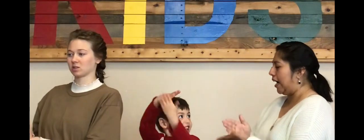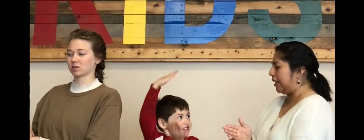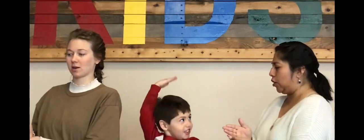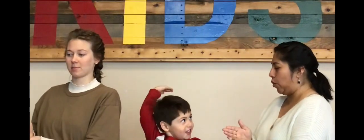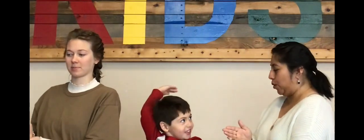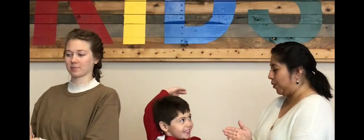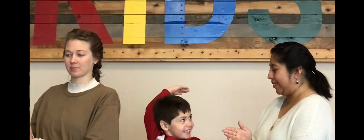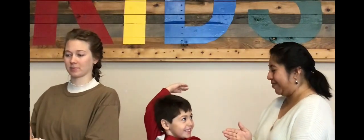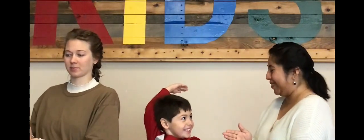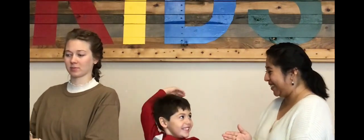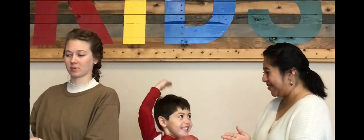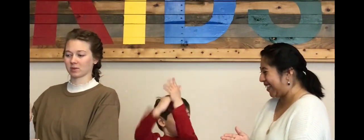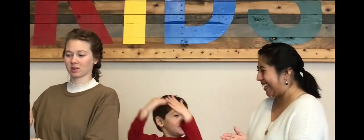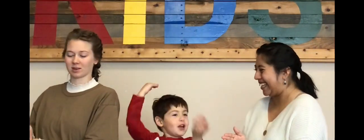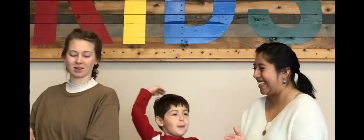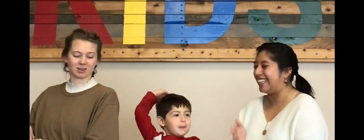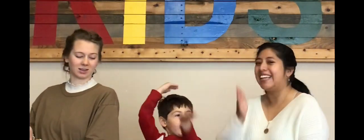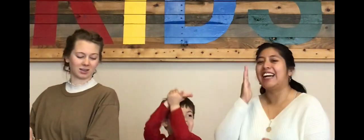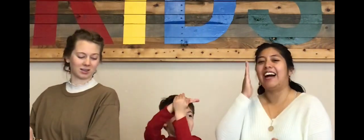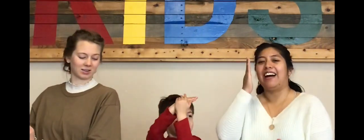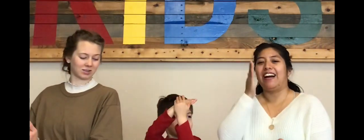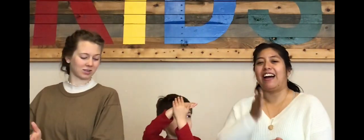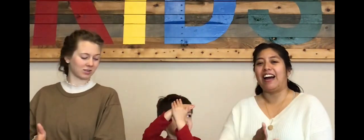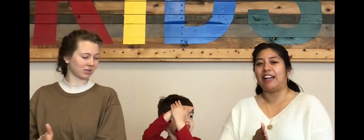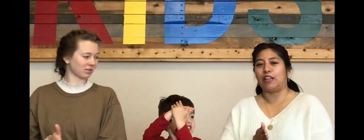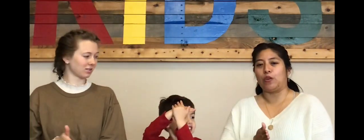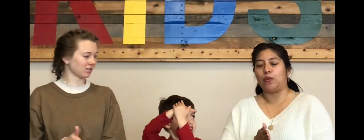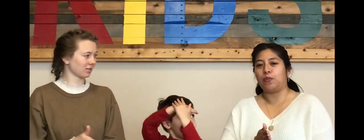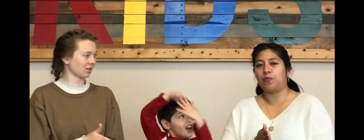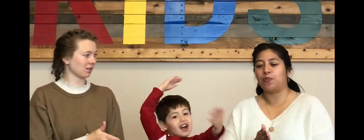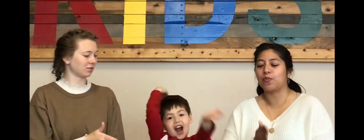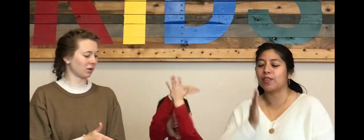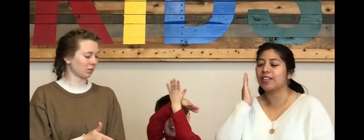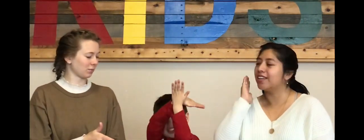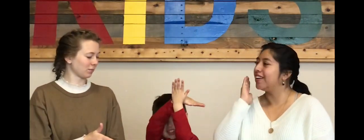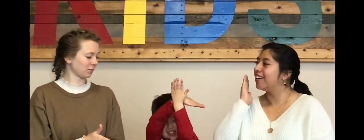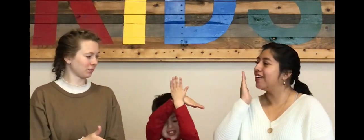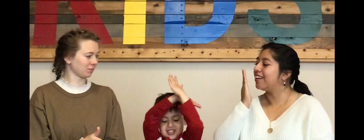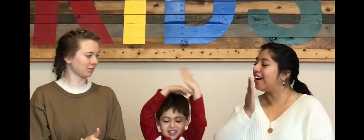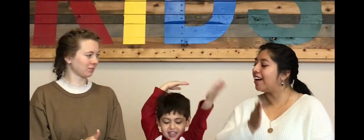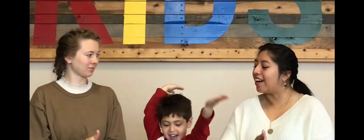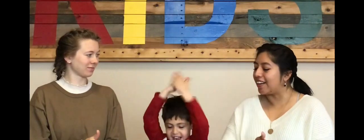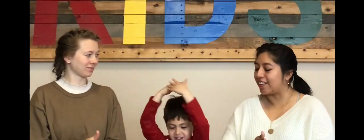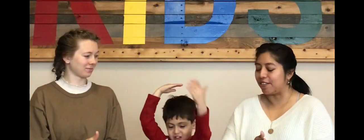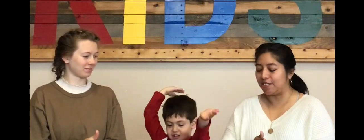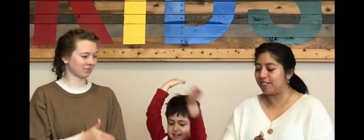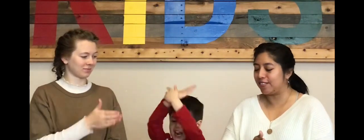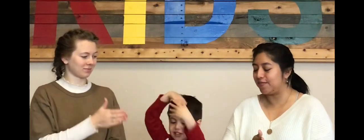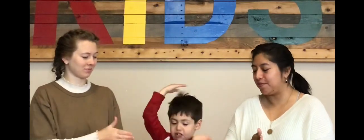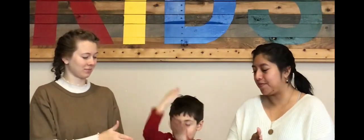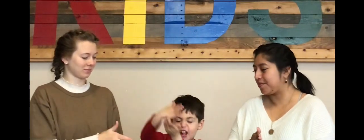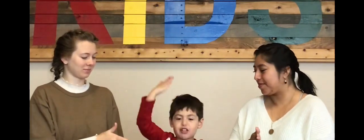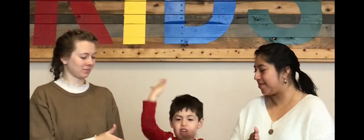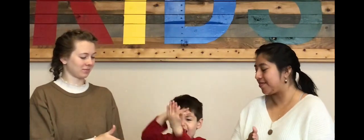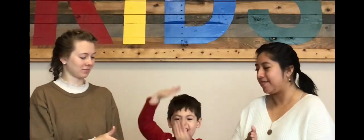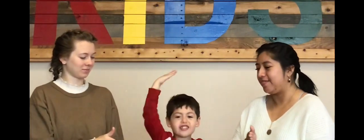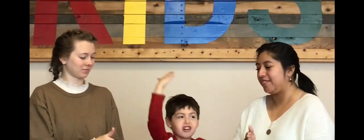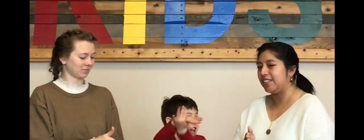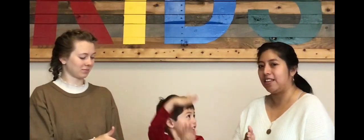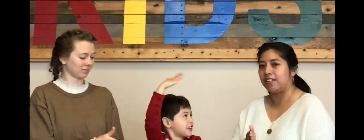Alto. Muy bien. Alto. Alto. Alto. Alto. Alto. Alto. Alto. Alto.